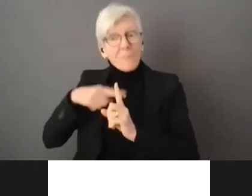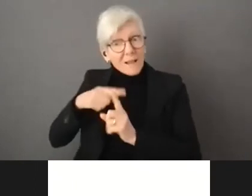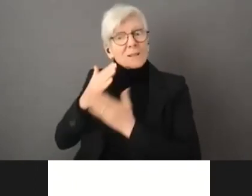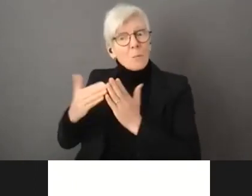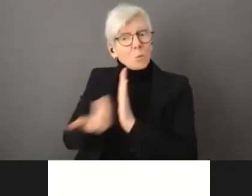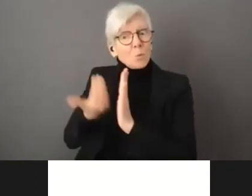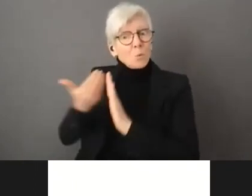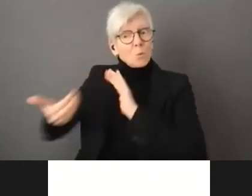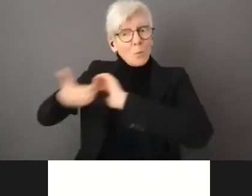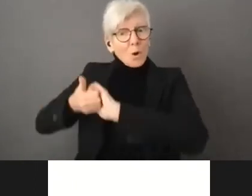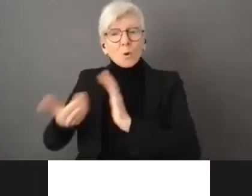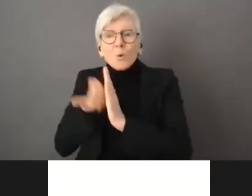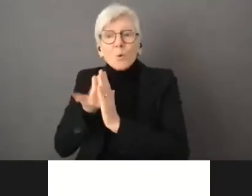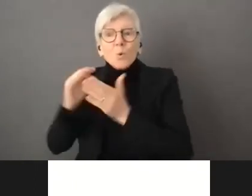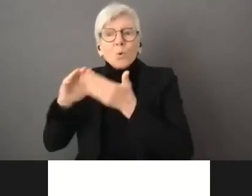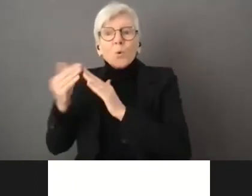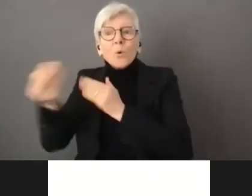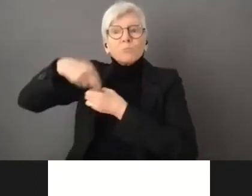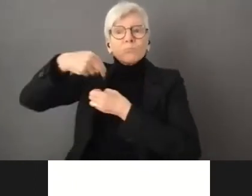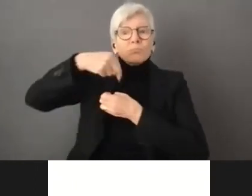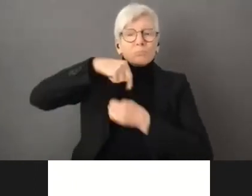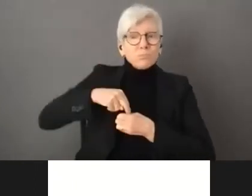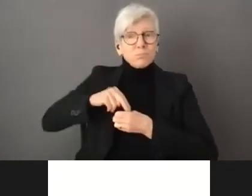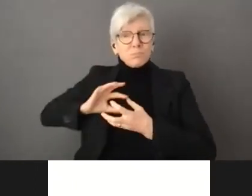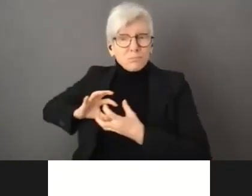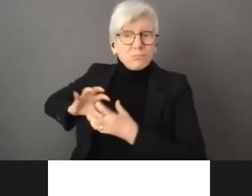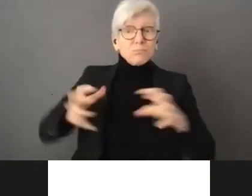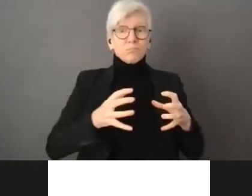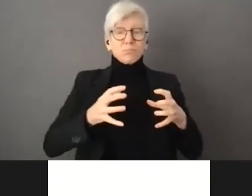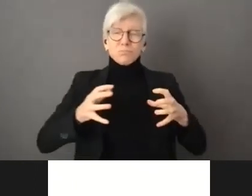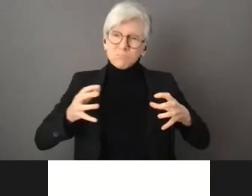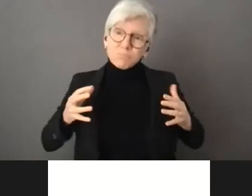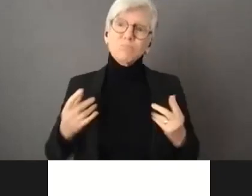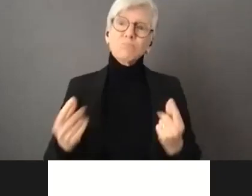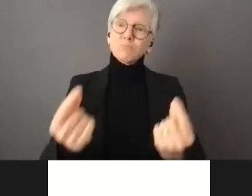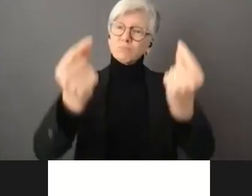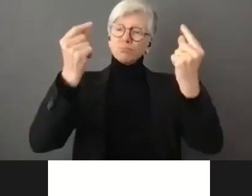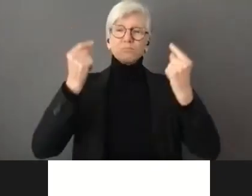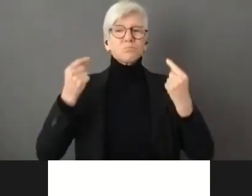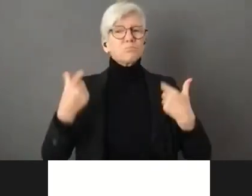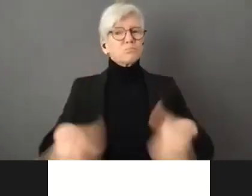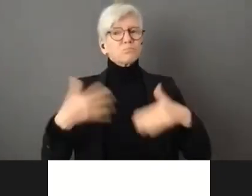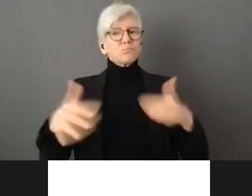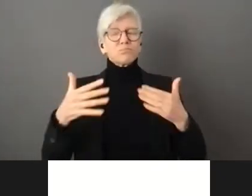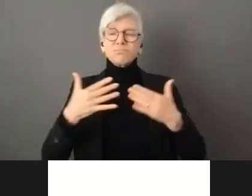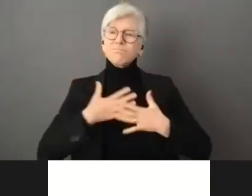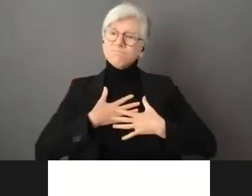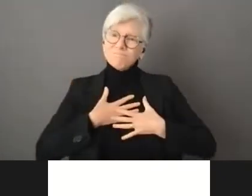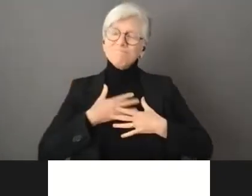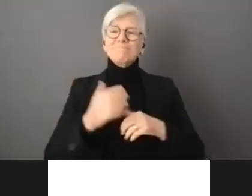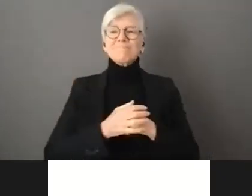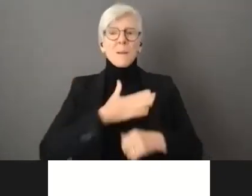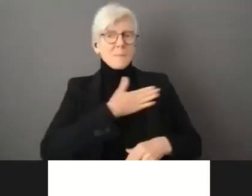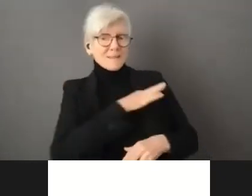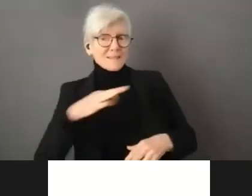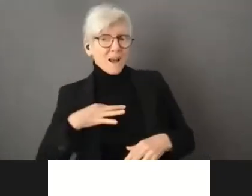new community members that will help us advance this very critical call to action. Thank you to my staff for